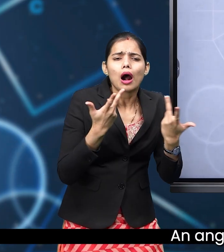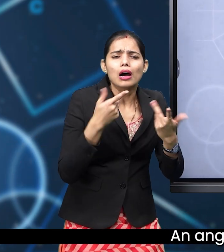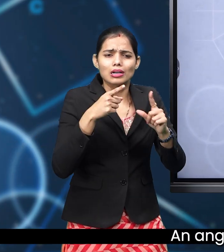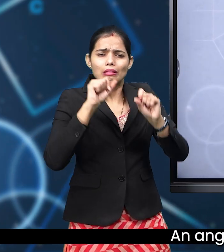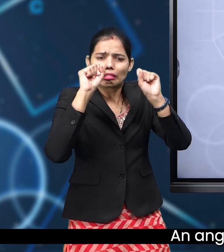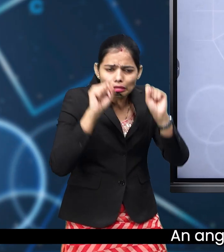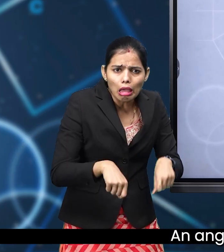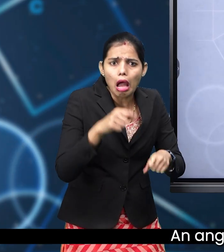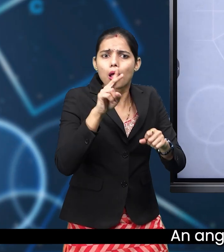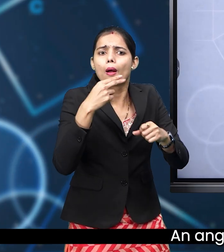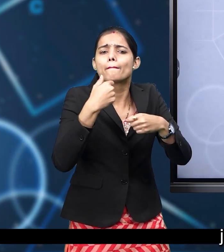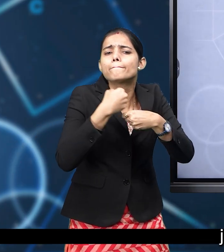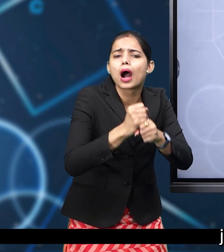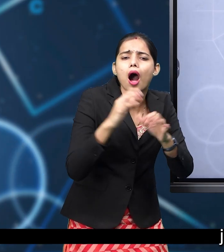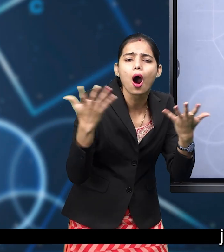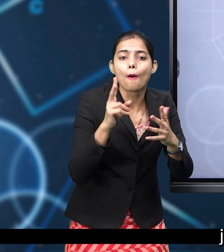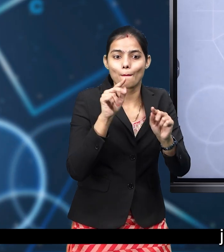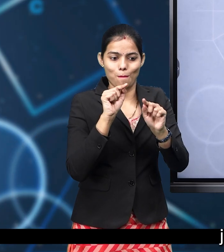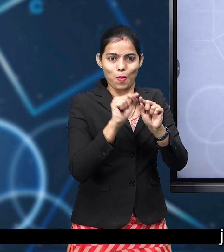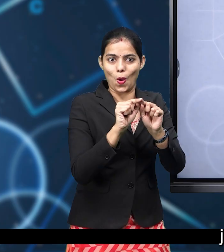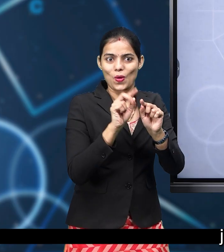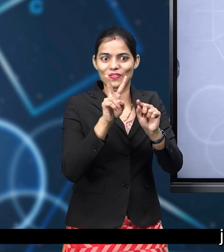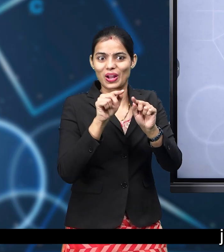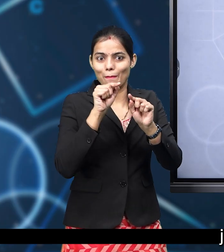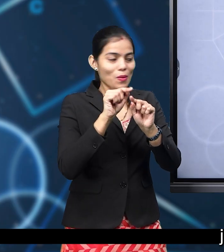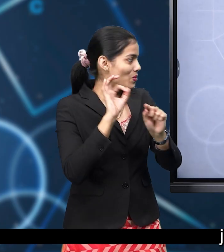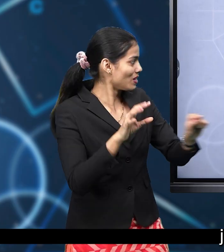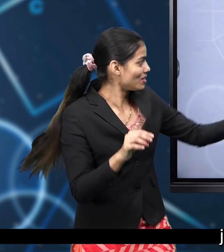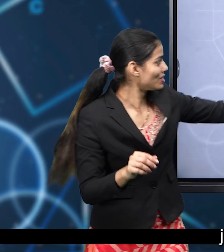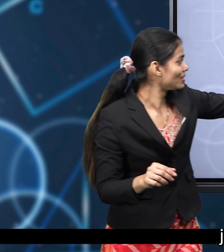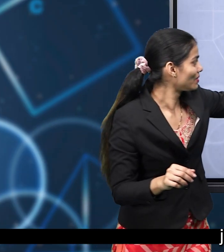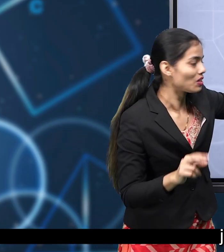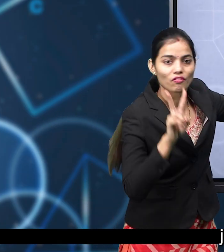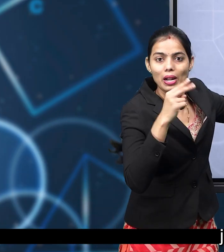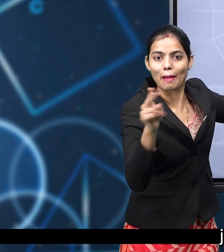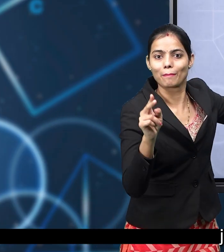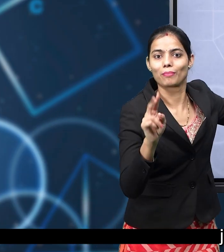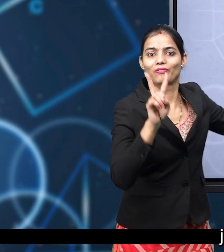An angle can also be named just by its vertex.